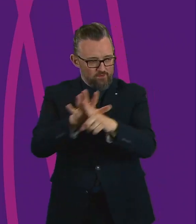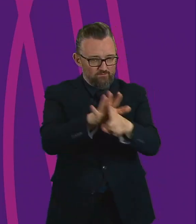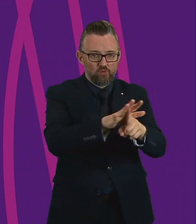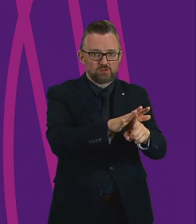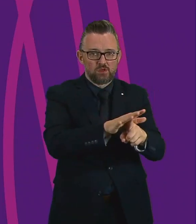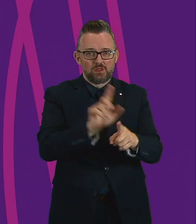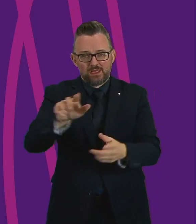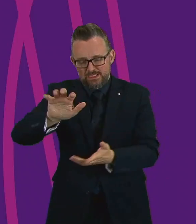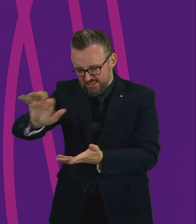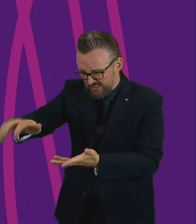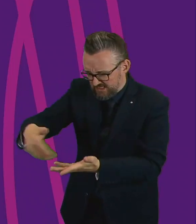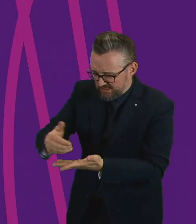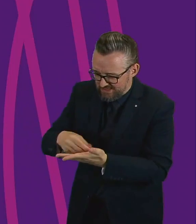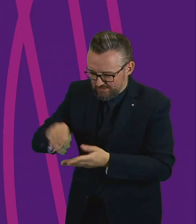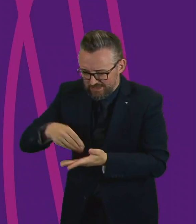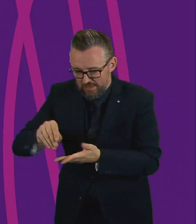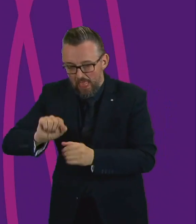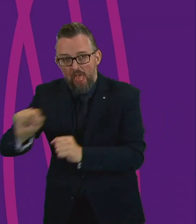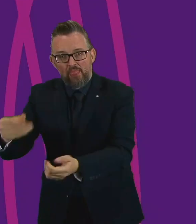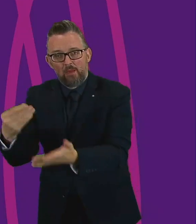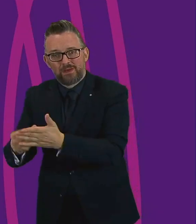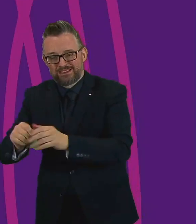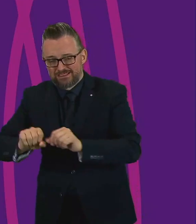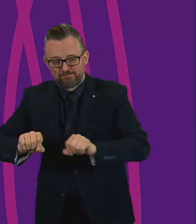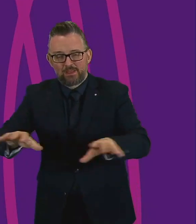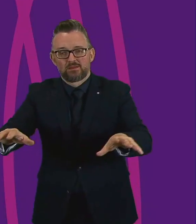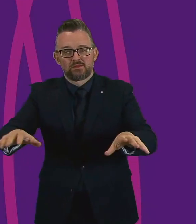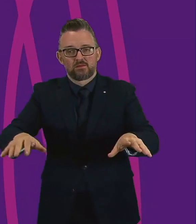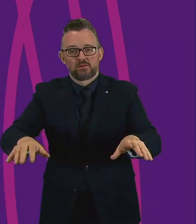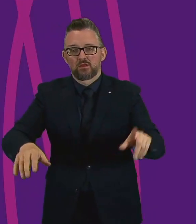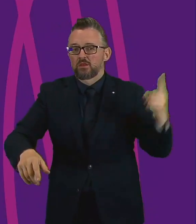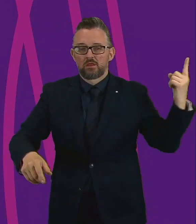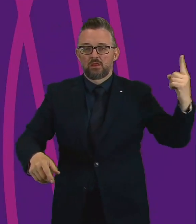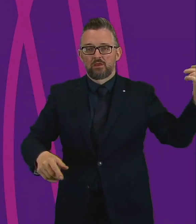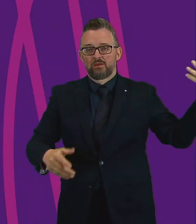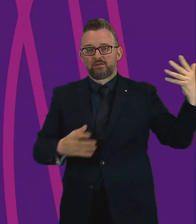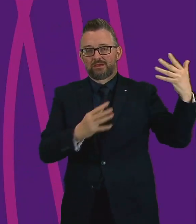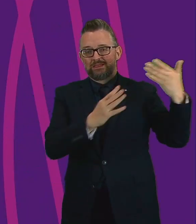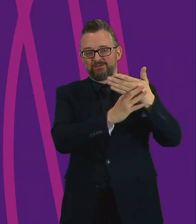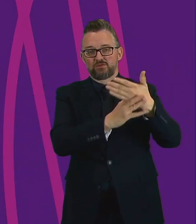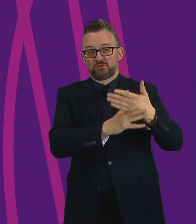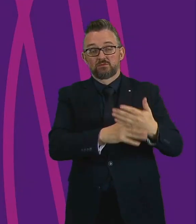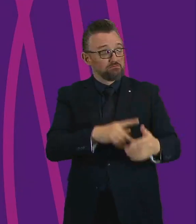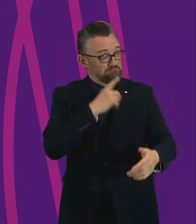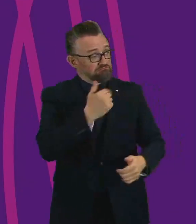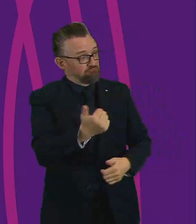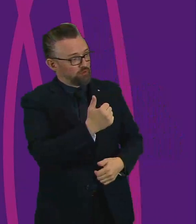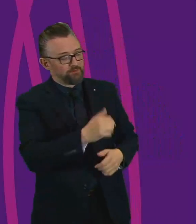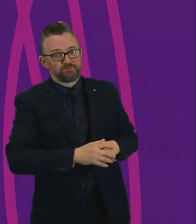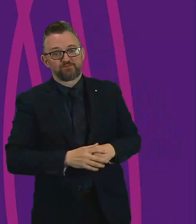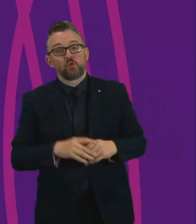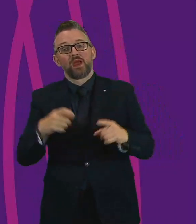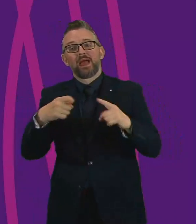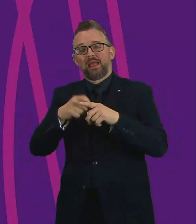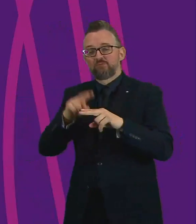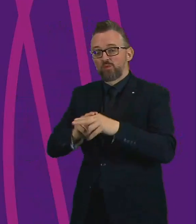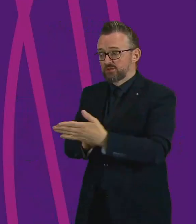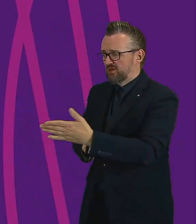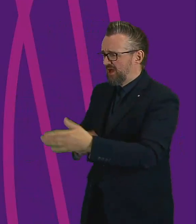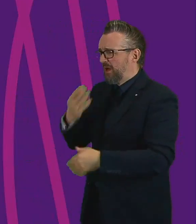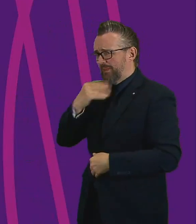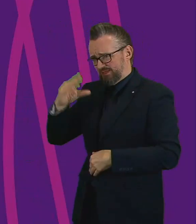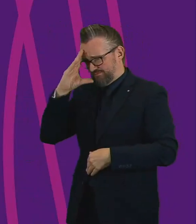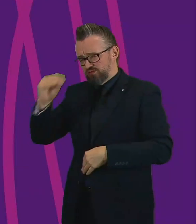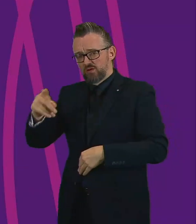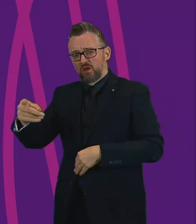raid their reserves in order to support their communities through this crisis. Yeah, certainly. Kate Forbes. Could the member please advise the